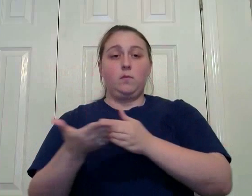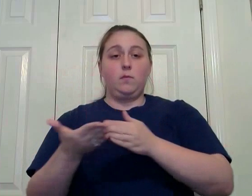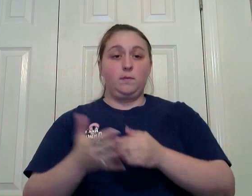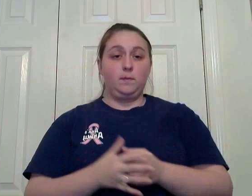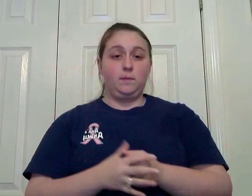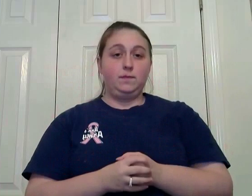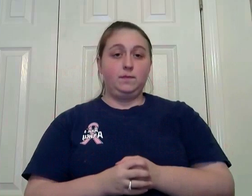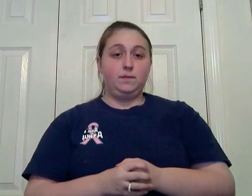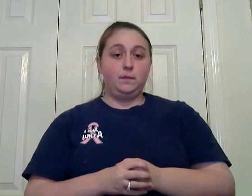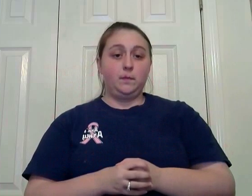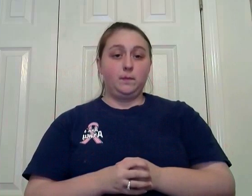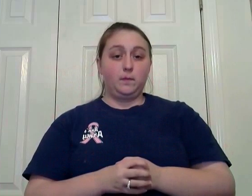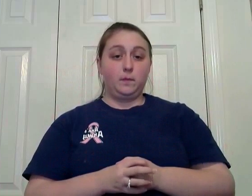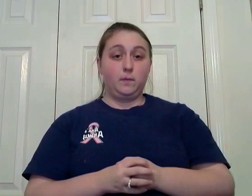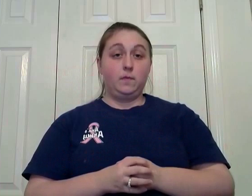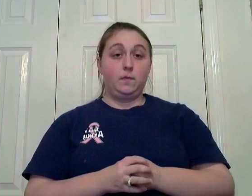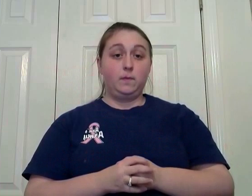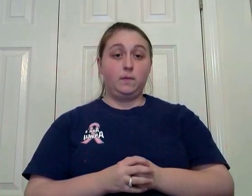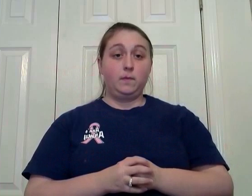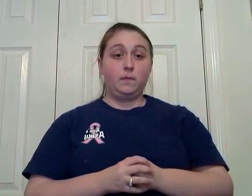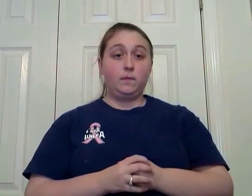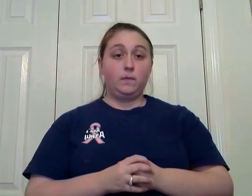They're configured as a sloop, which is one mast,